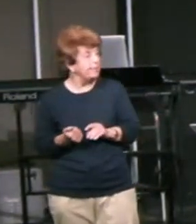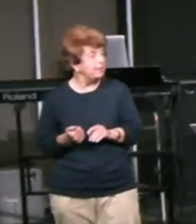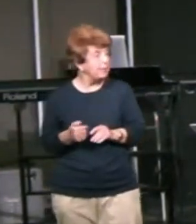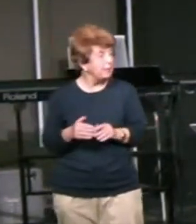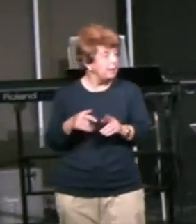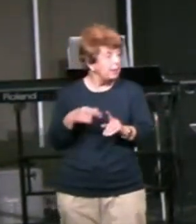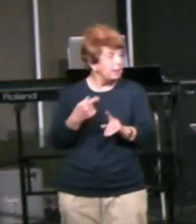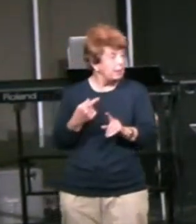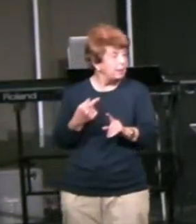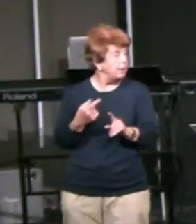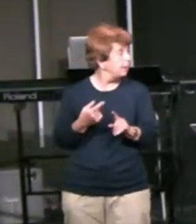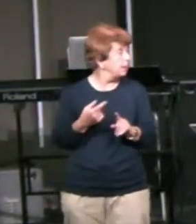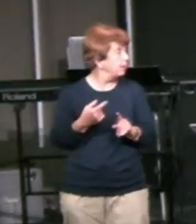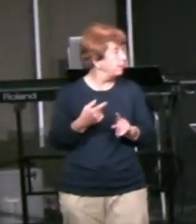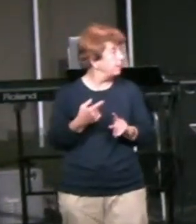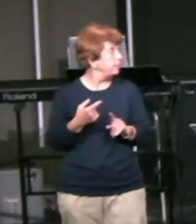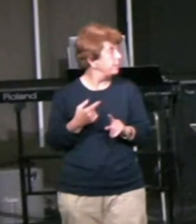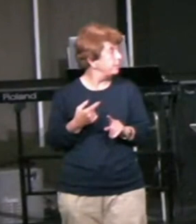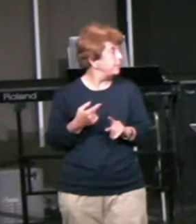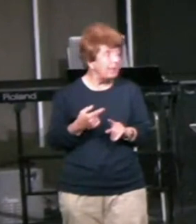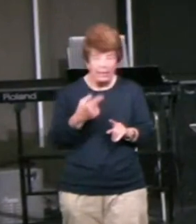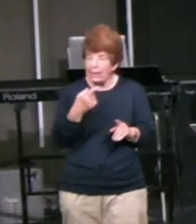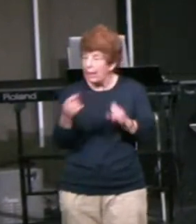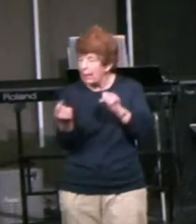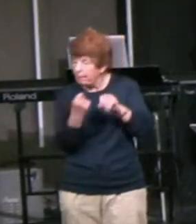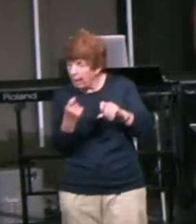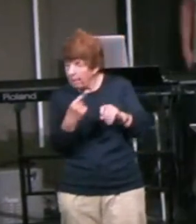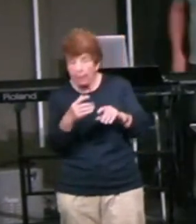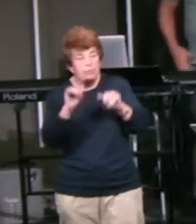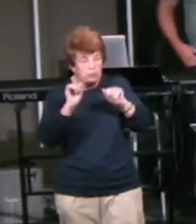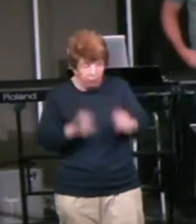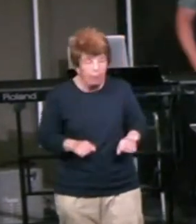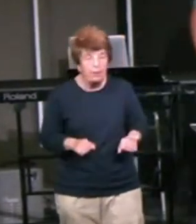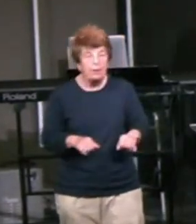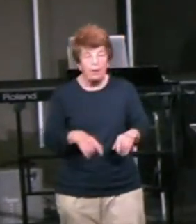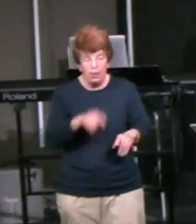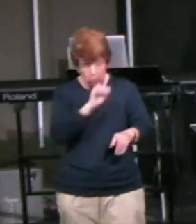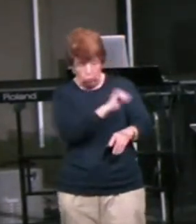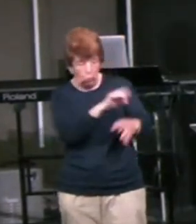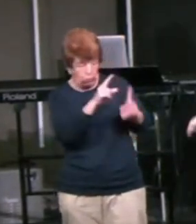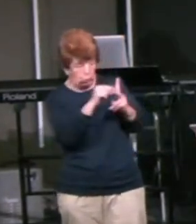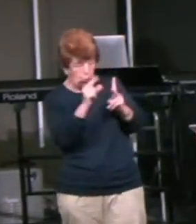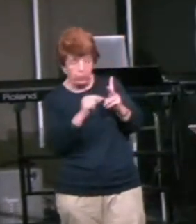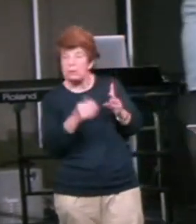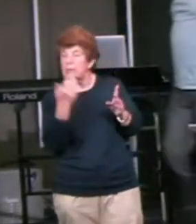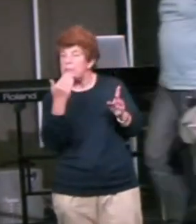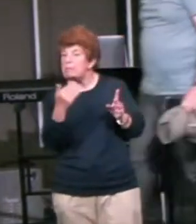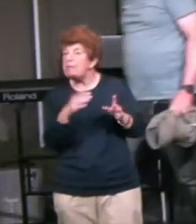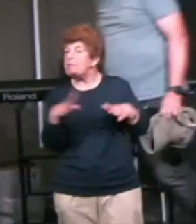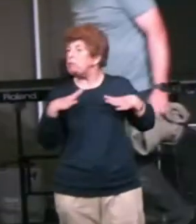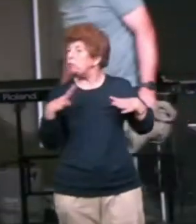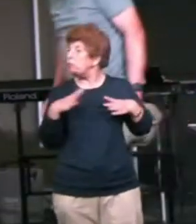it worked. And he sent me an email confirming it and said, "Your choice, free choice."